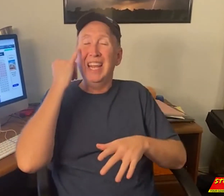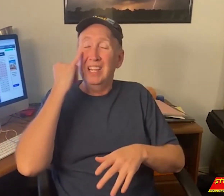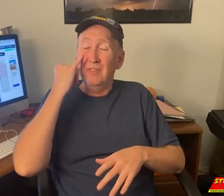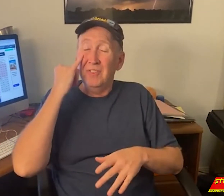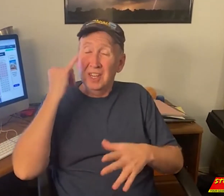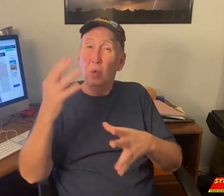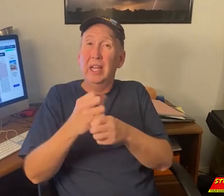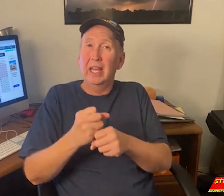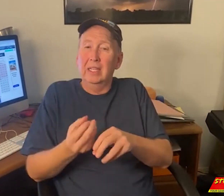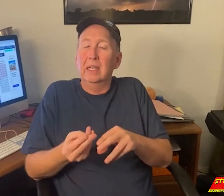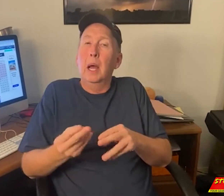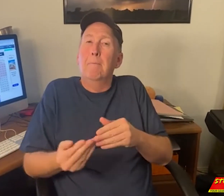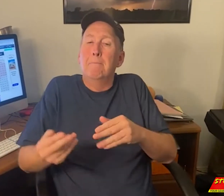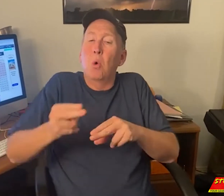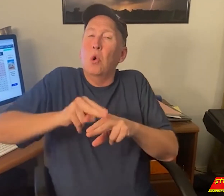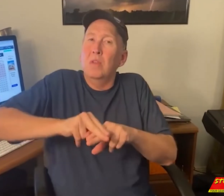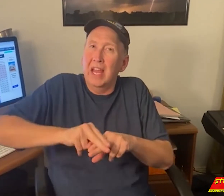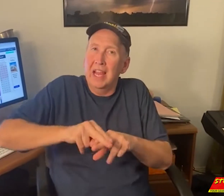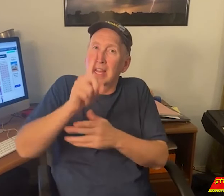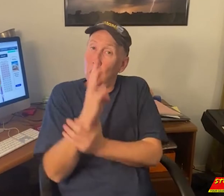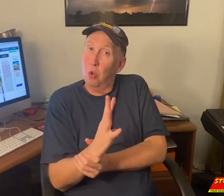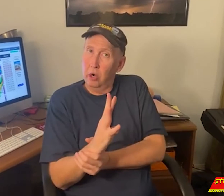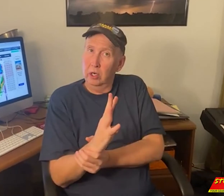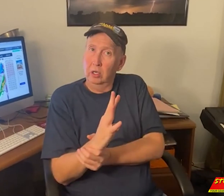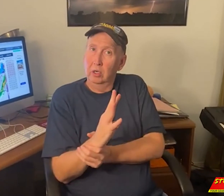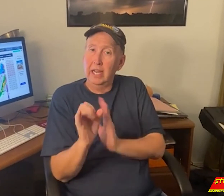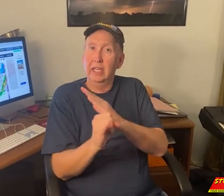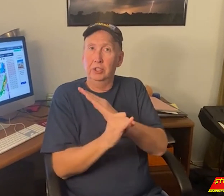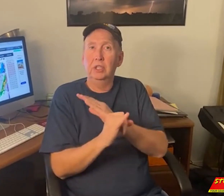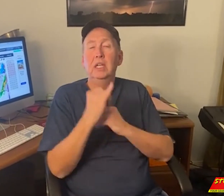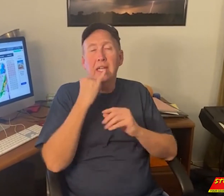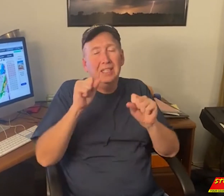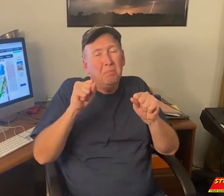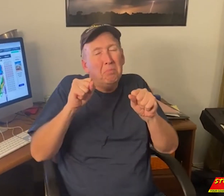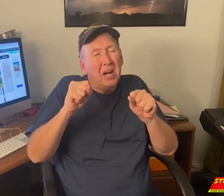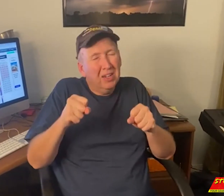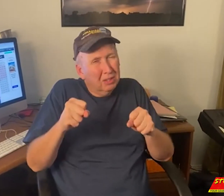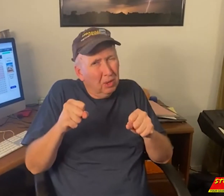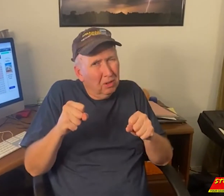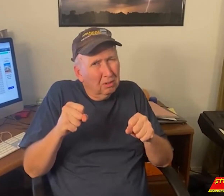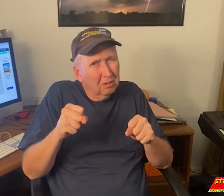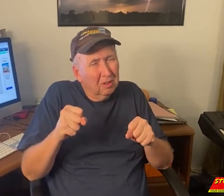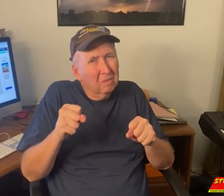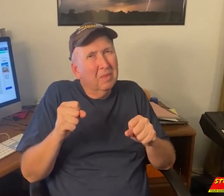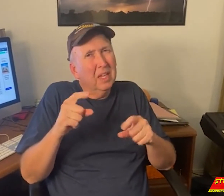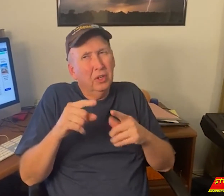if we get more than a quarter inch, it's possible that there could